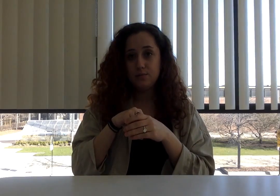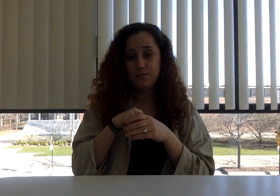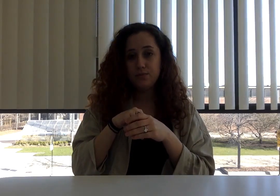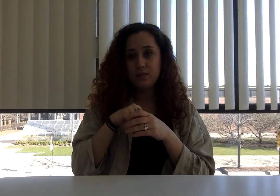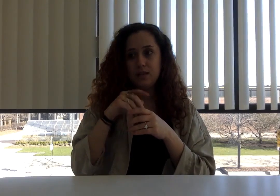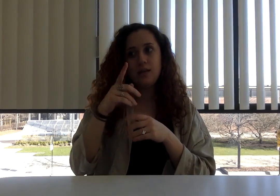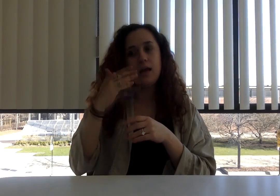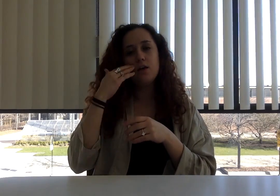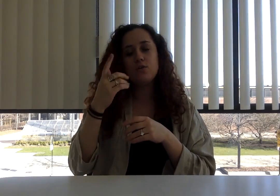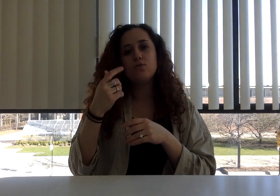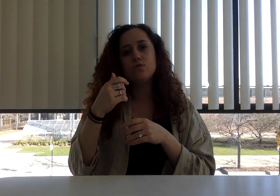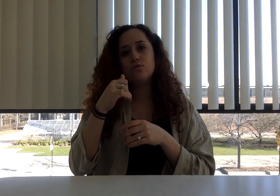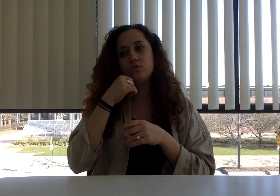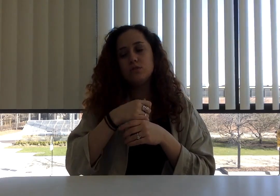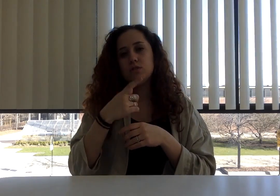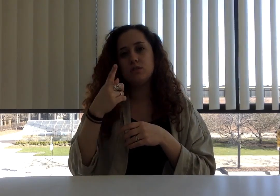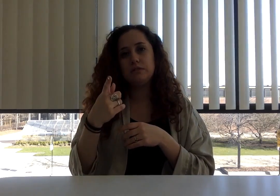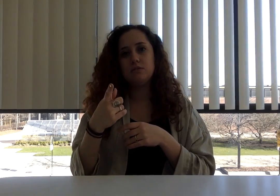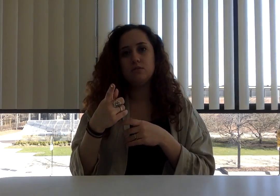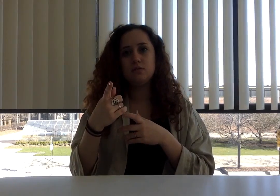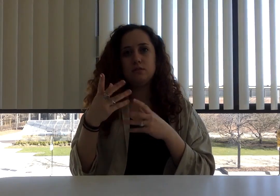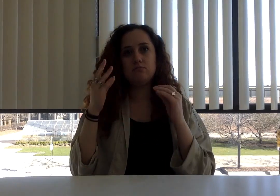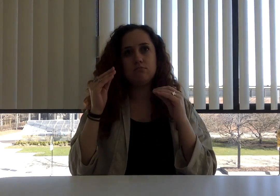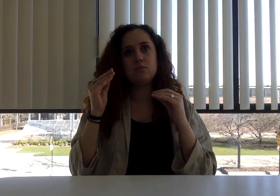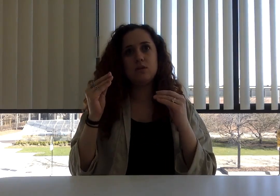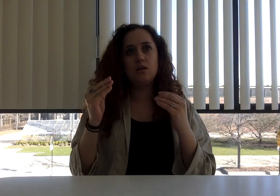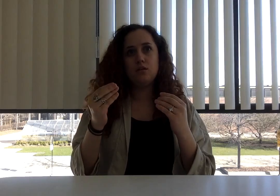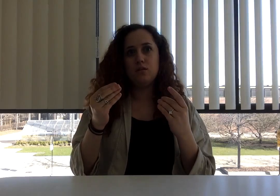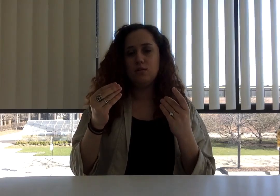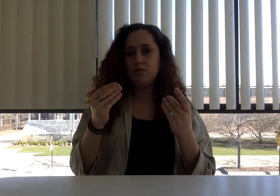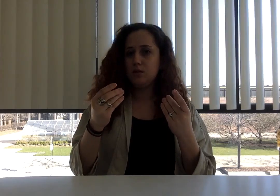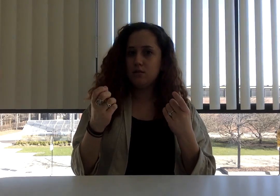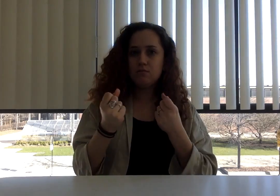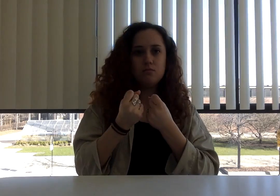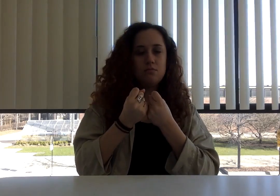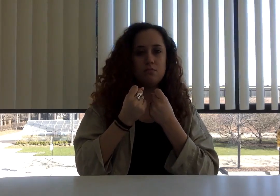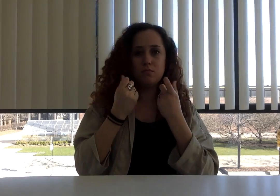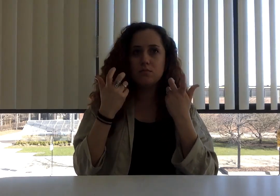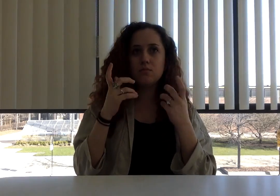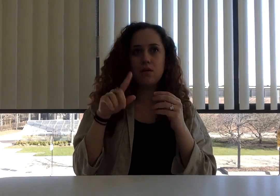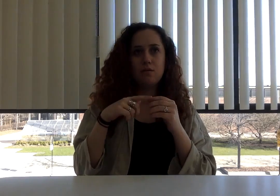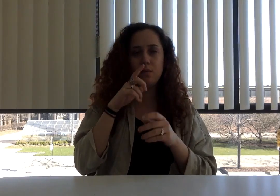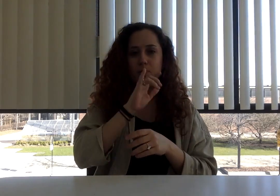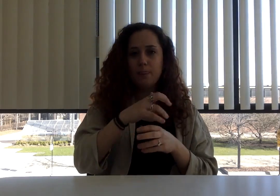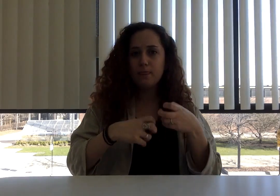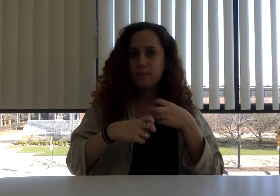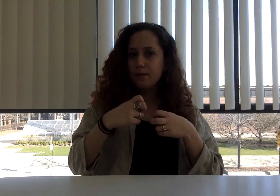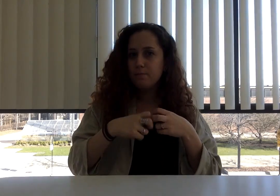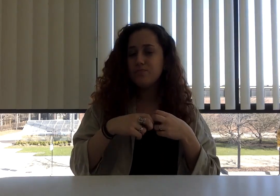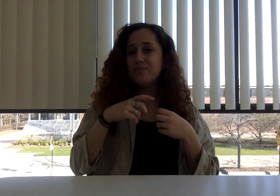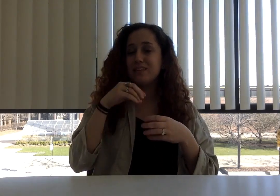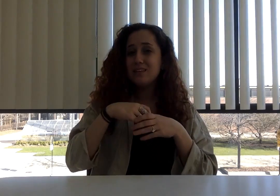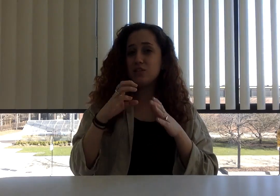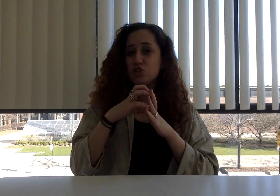y squared equals r squared. It's the equation of a circle. In this chapter of systems, one of the things that we